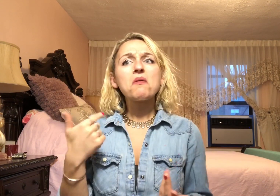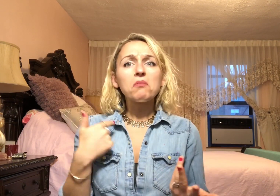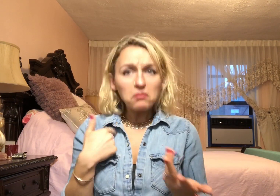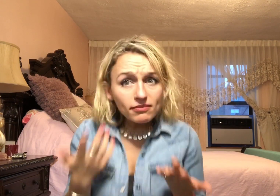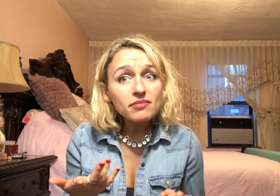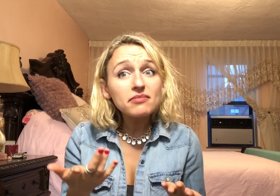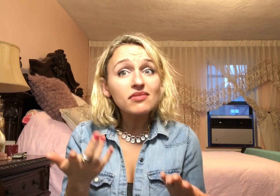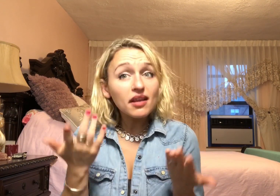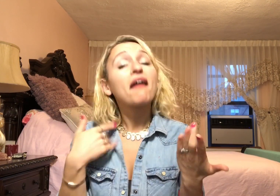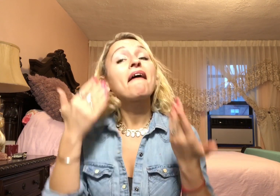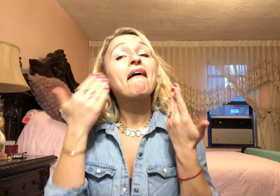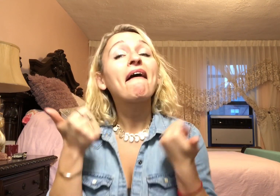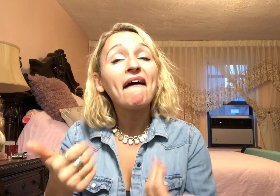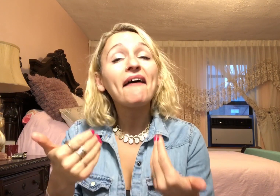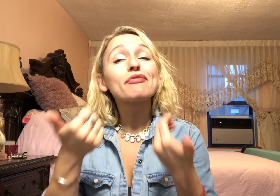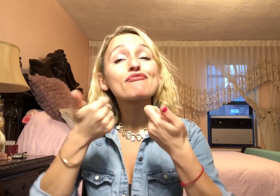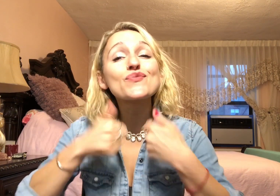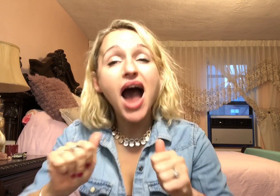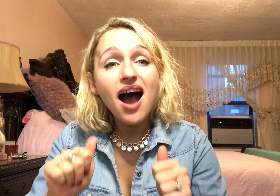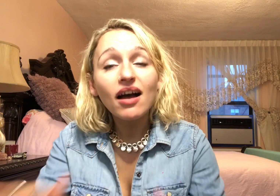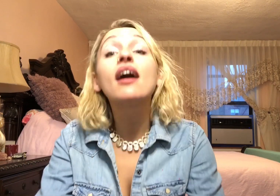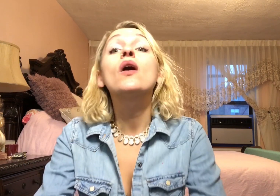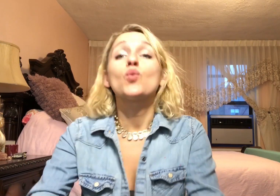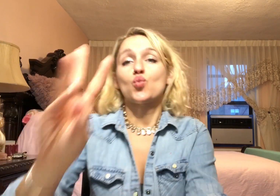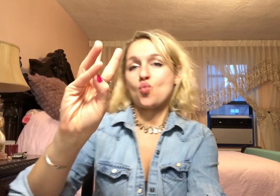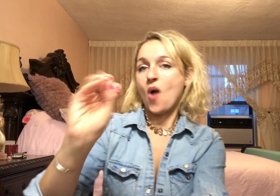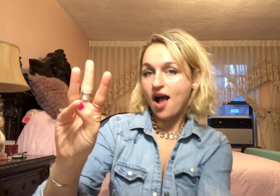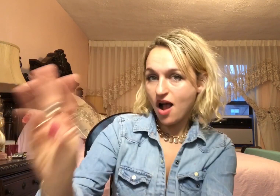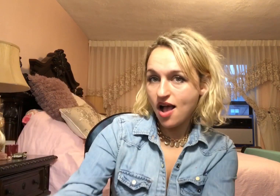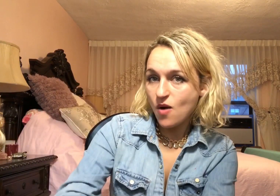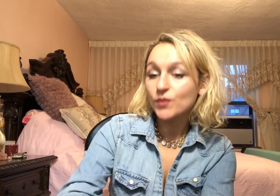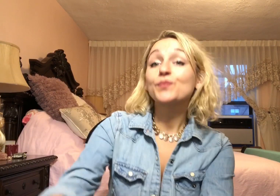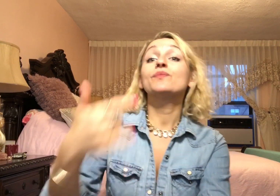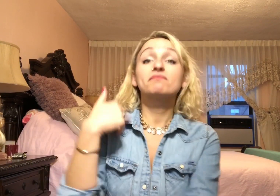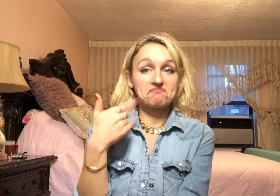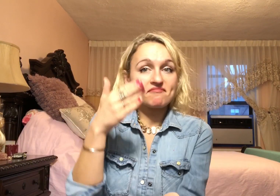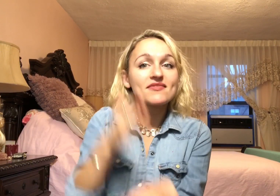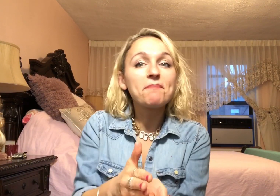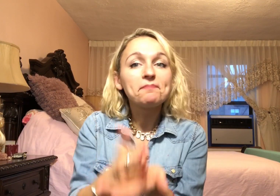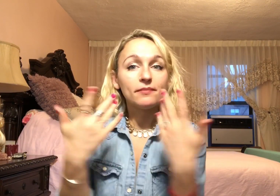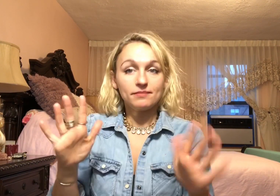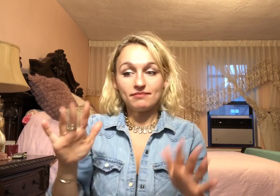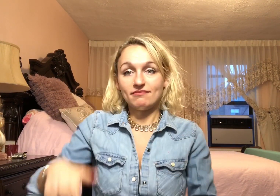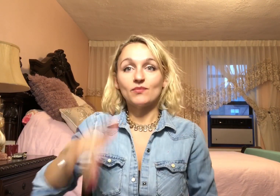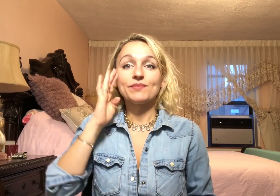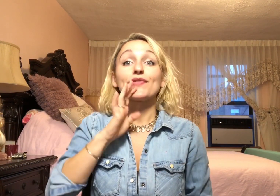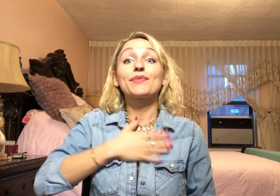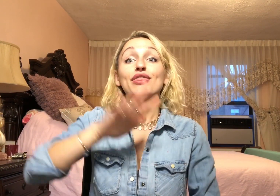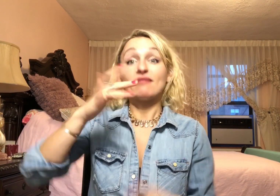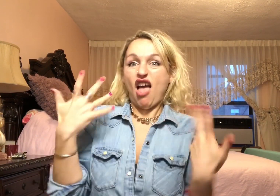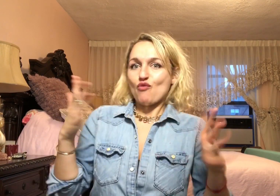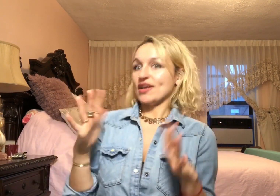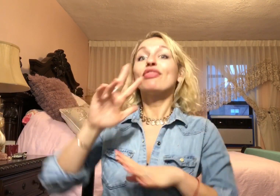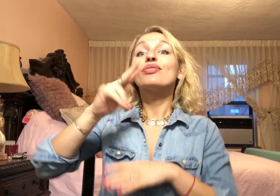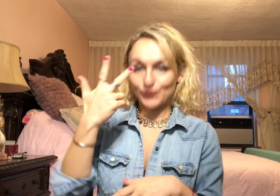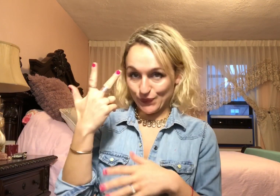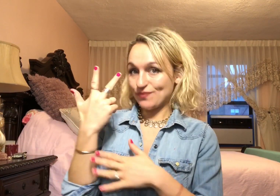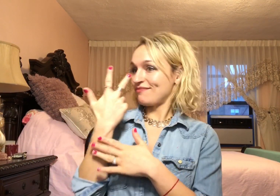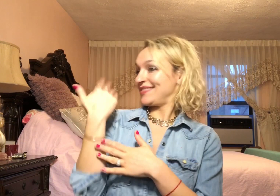herbalism and decided to try it myself. Whoa. The results are astonishing. I completely